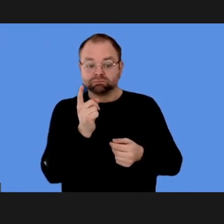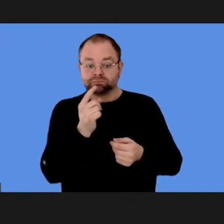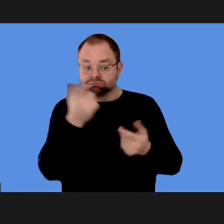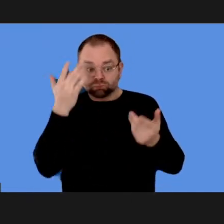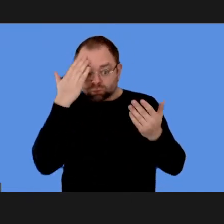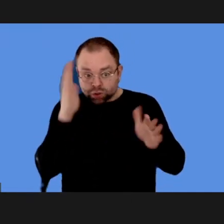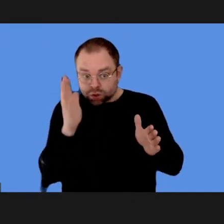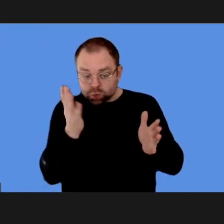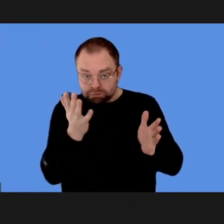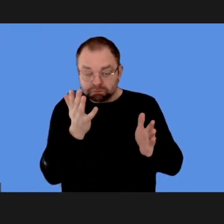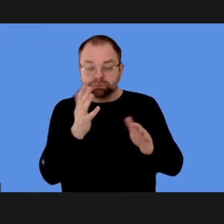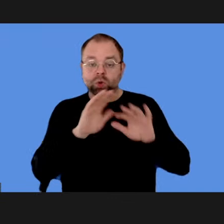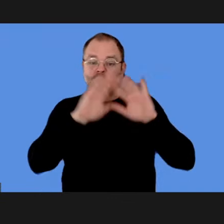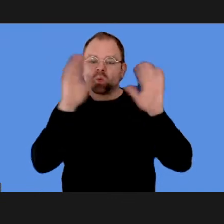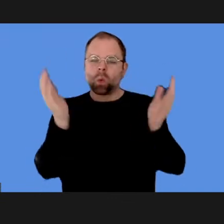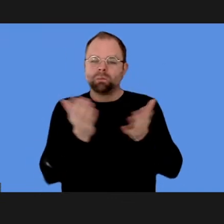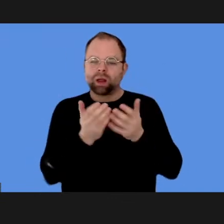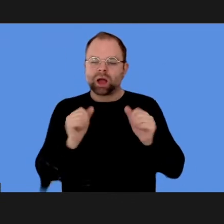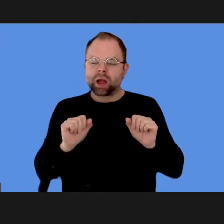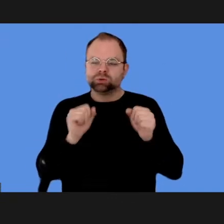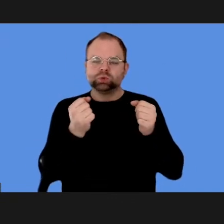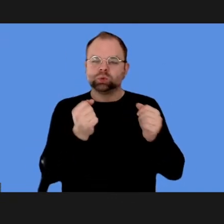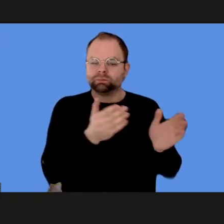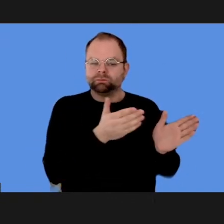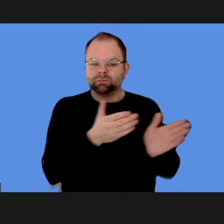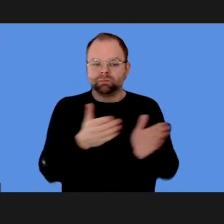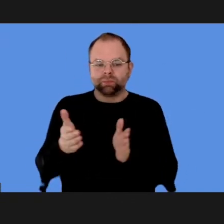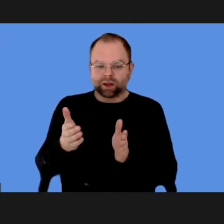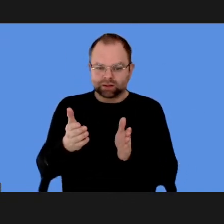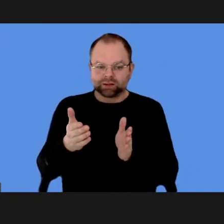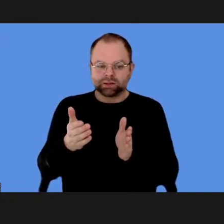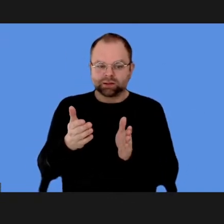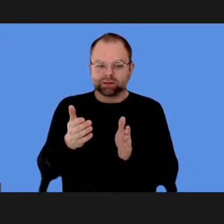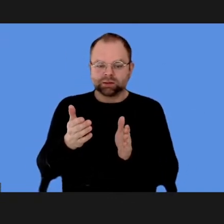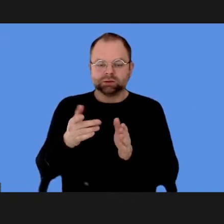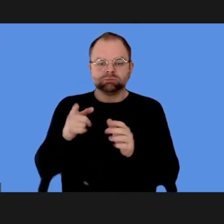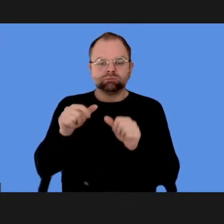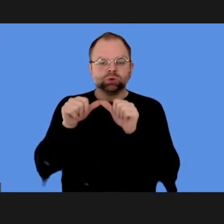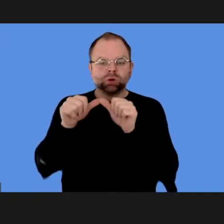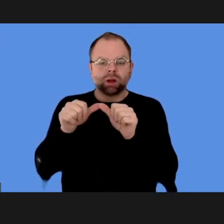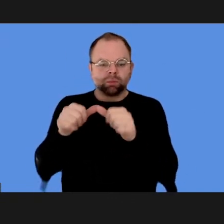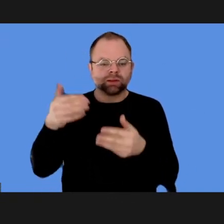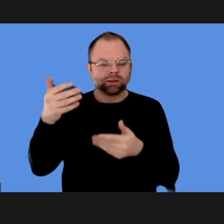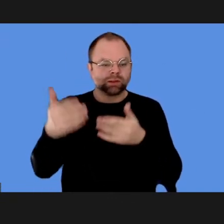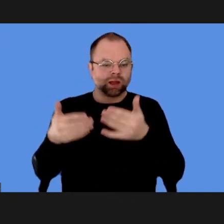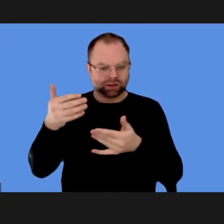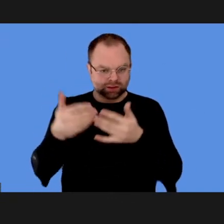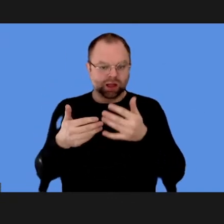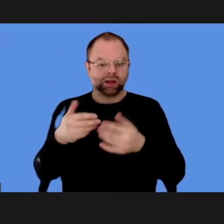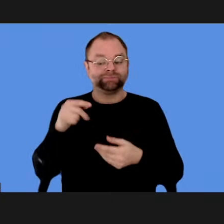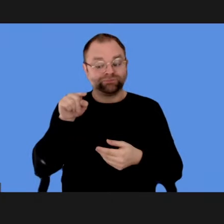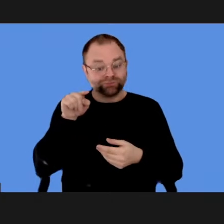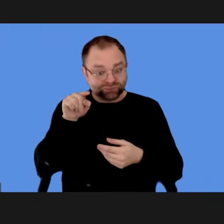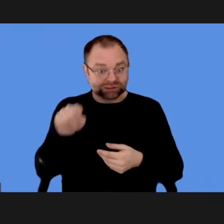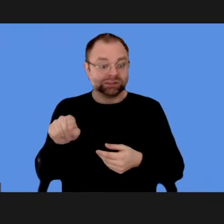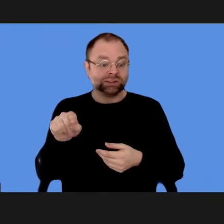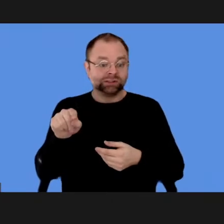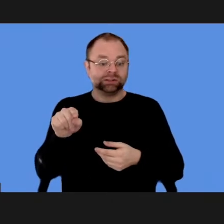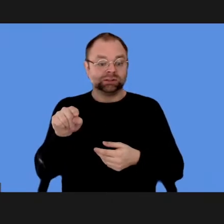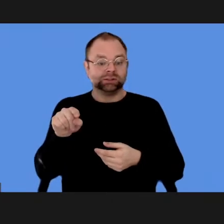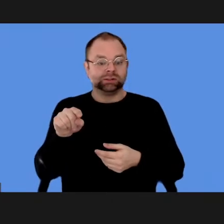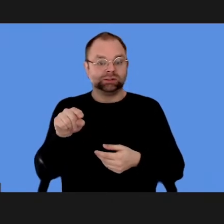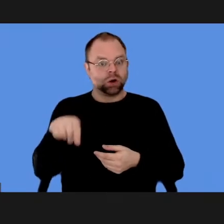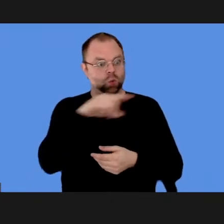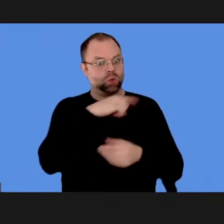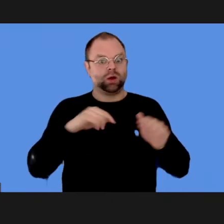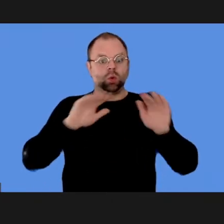statistical data landscape and challenges, put forward strategic areas on which we should be